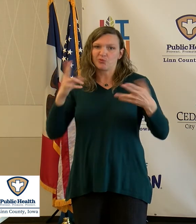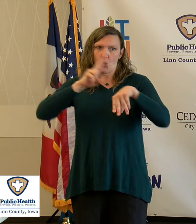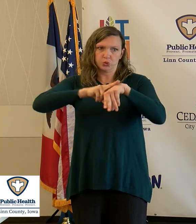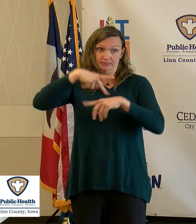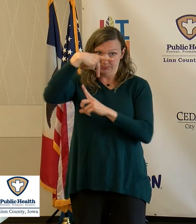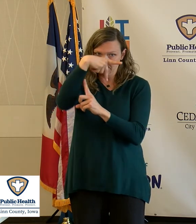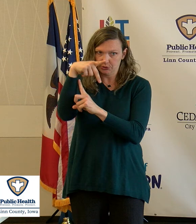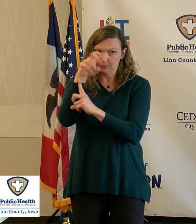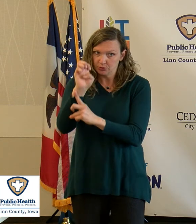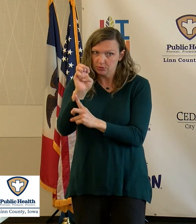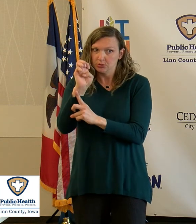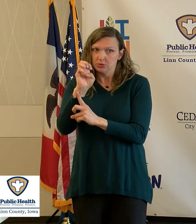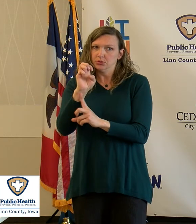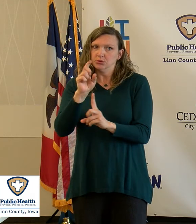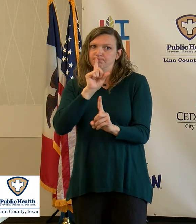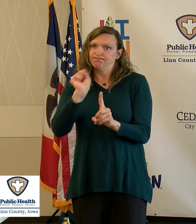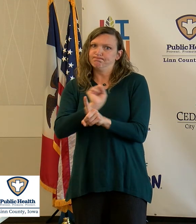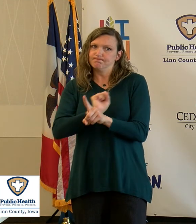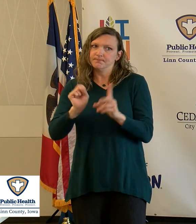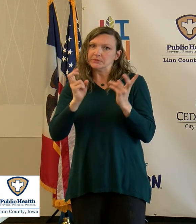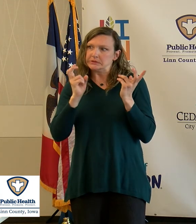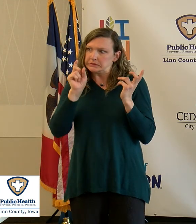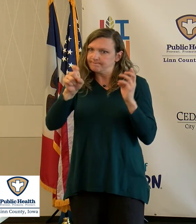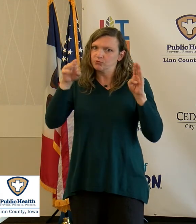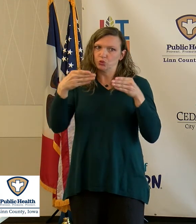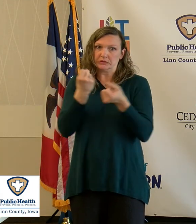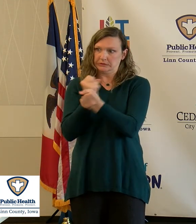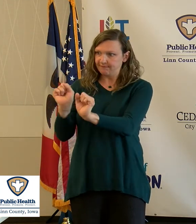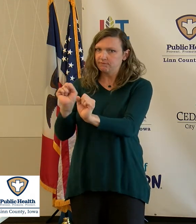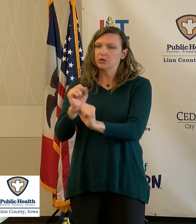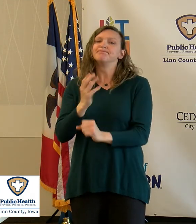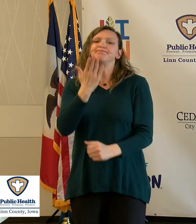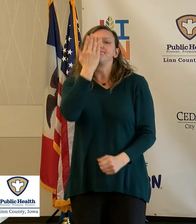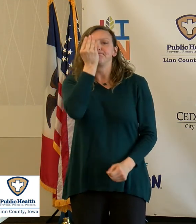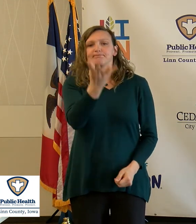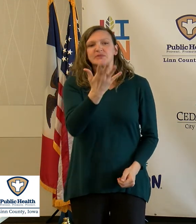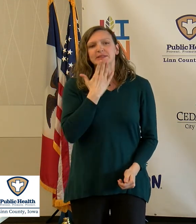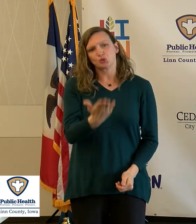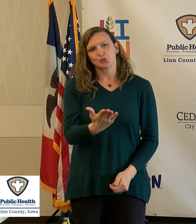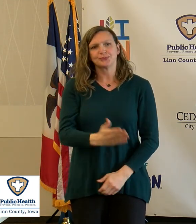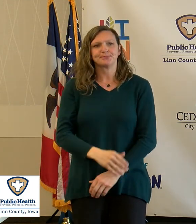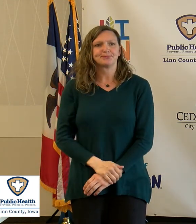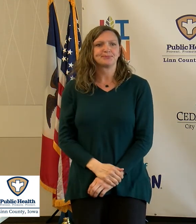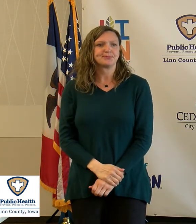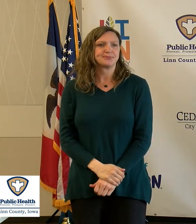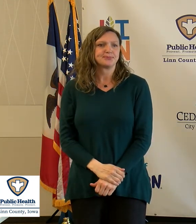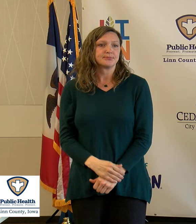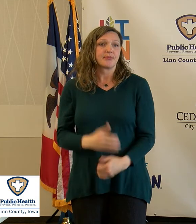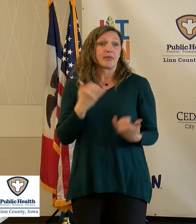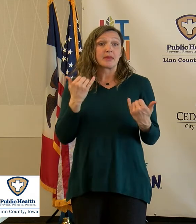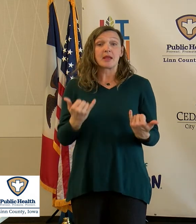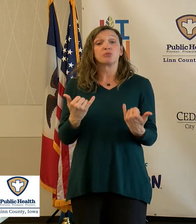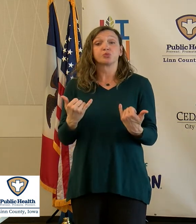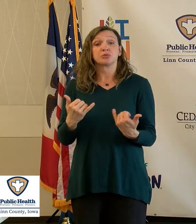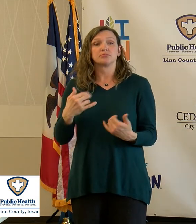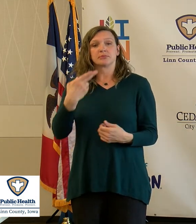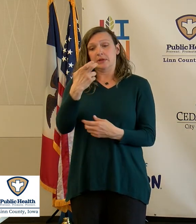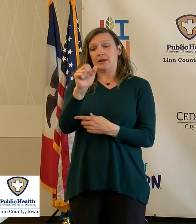working environment. Thank you. Next, you'll be hearing from Heather Metter.